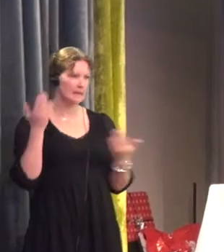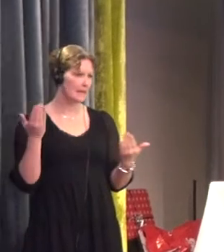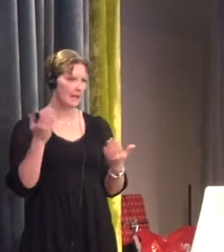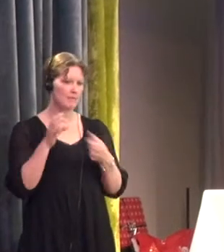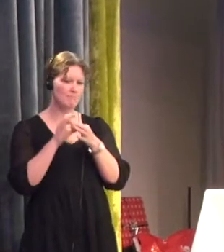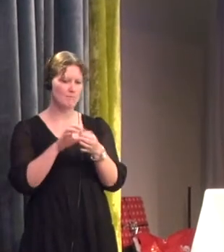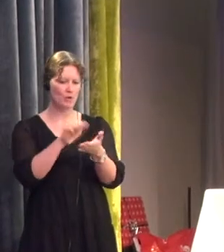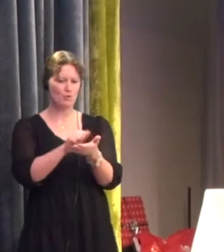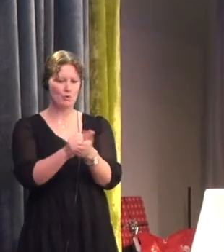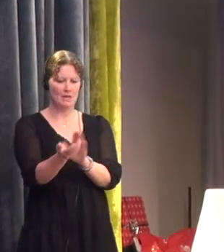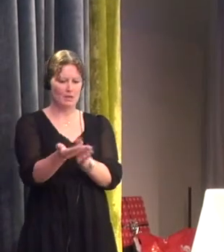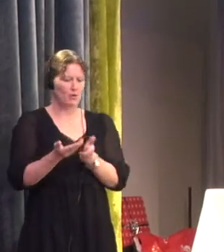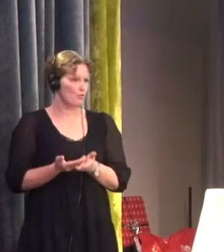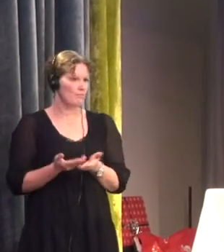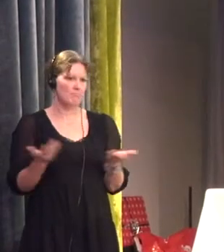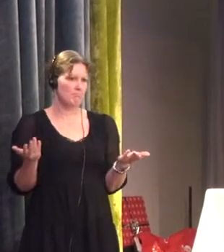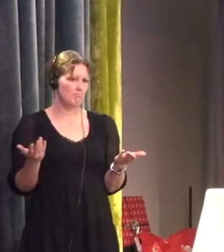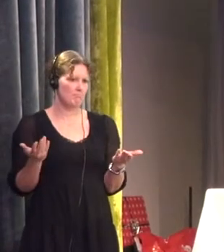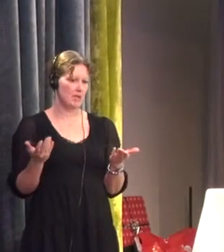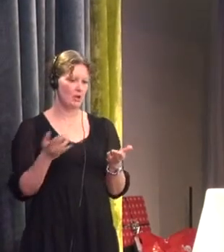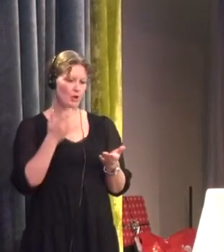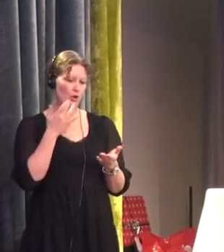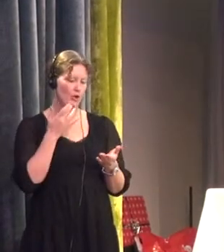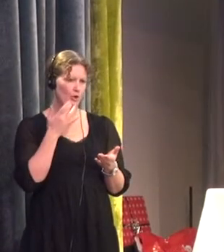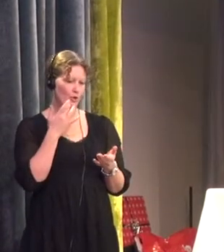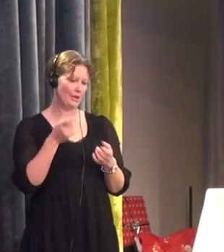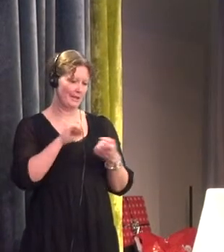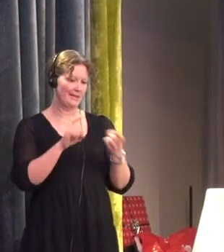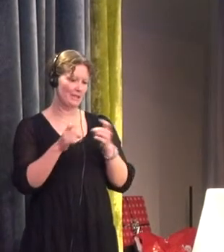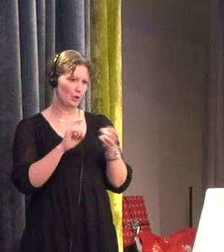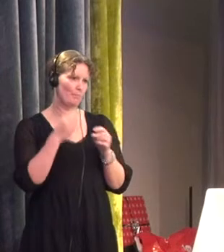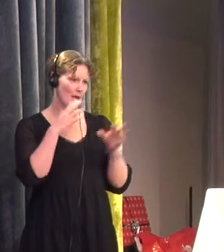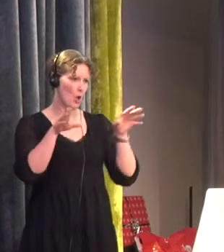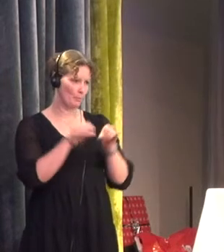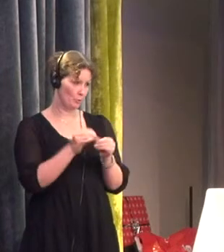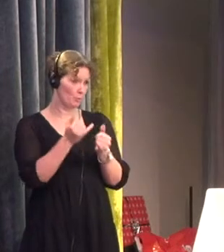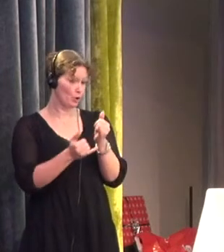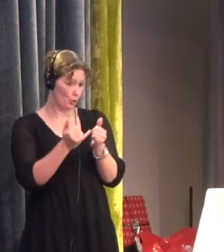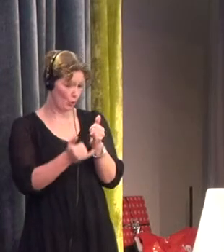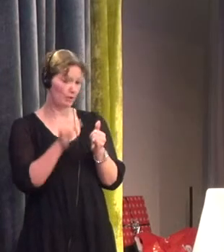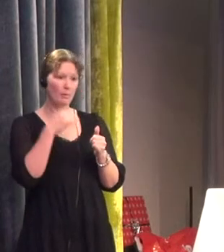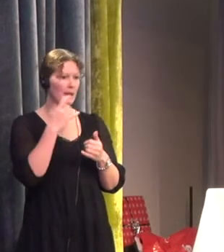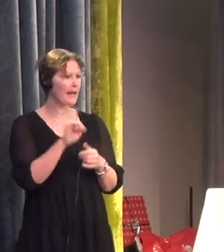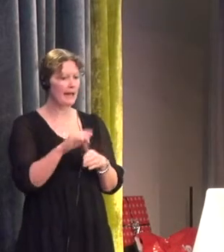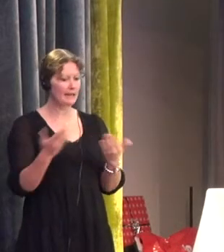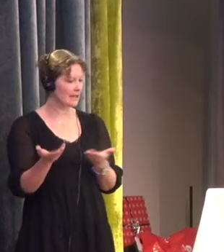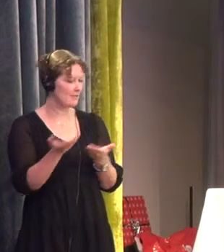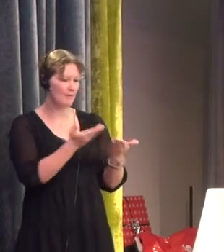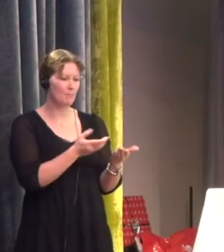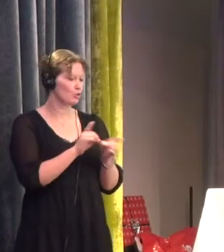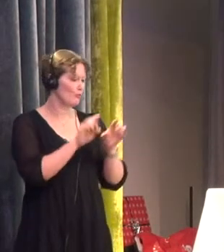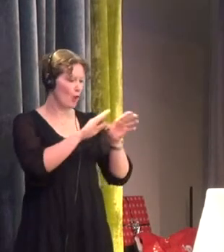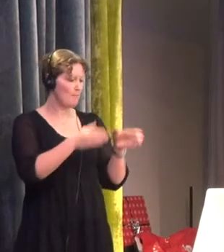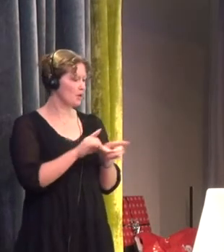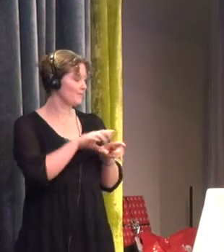told everyone what happened during the day, were issued, they too were not issued in accessible formats. So to have these people